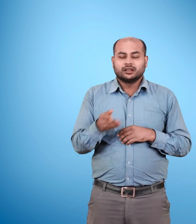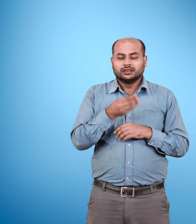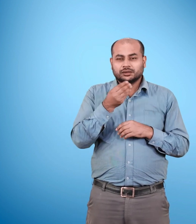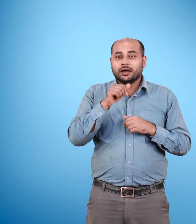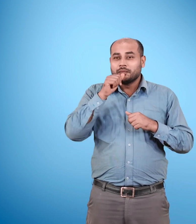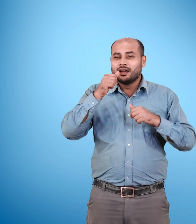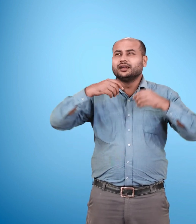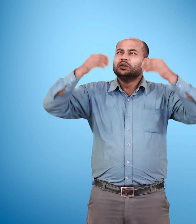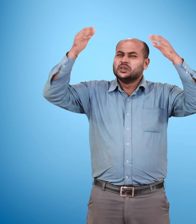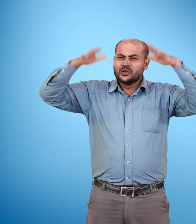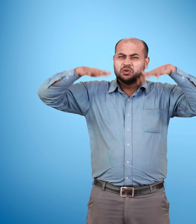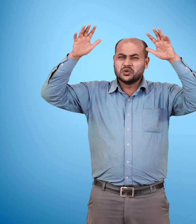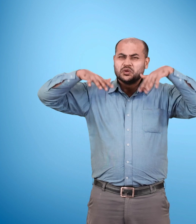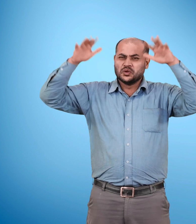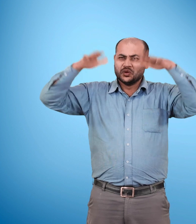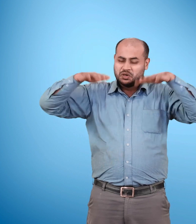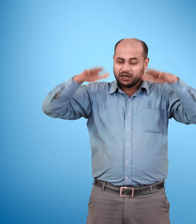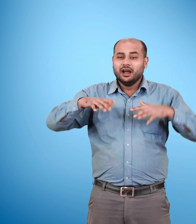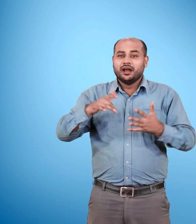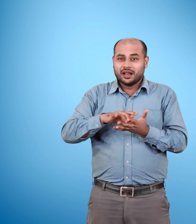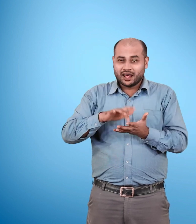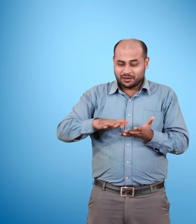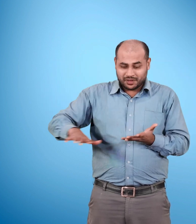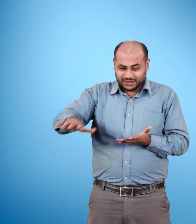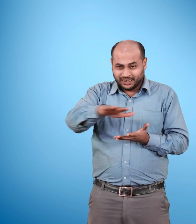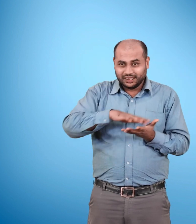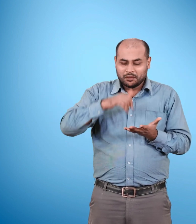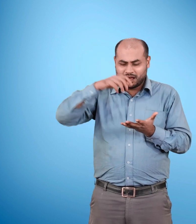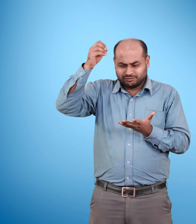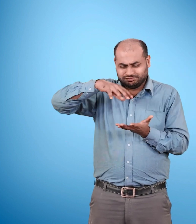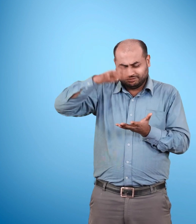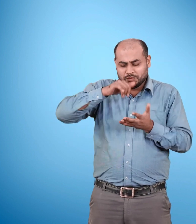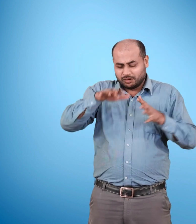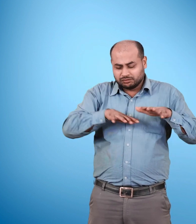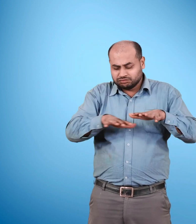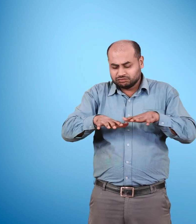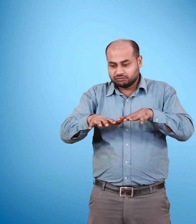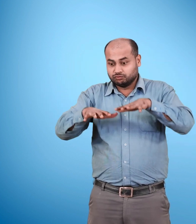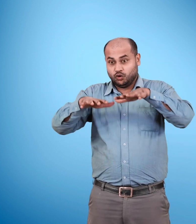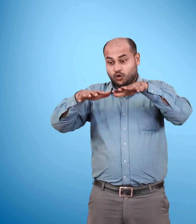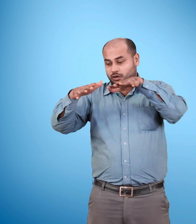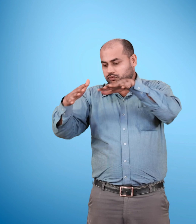Some of the water that falls on land as rain also flows in the form of rivers and streams.